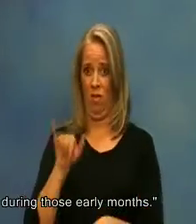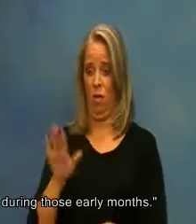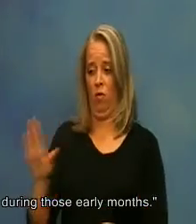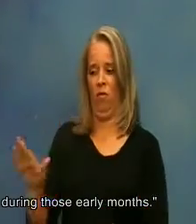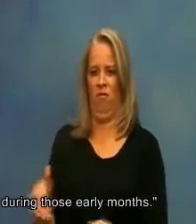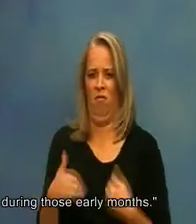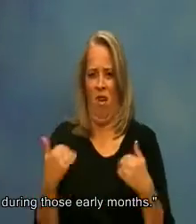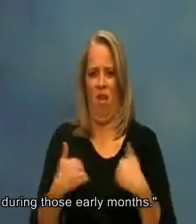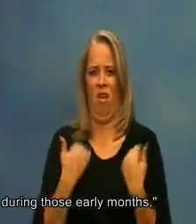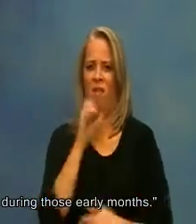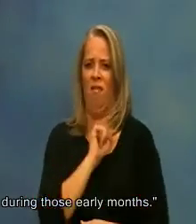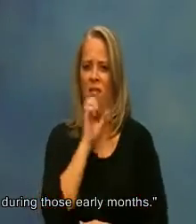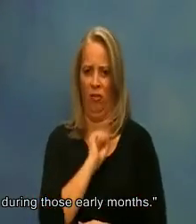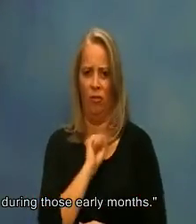during those early months.